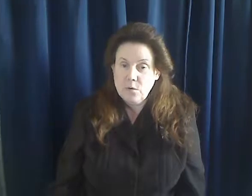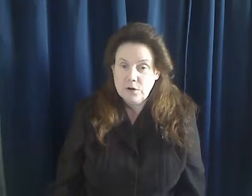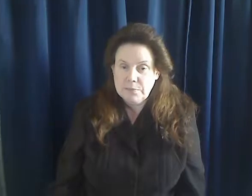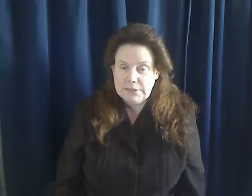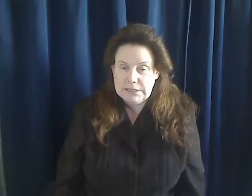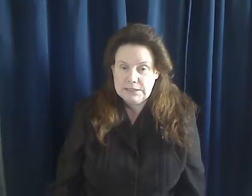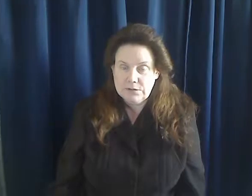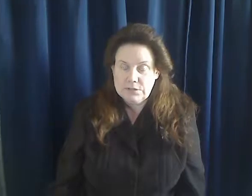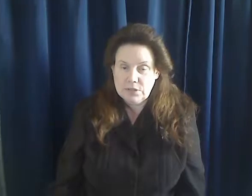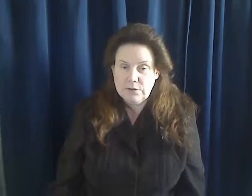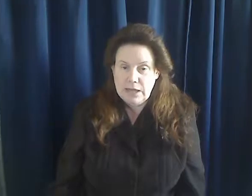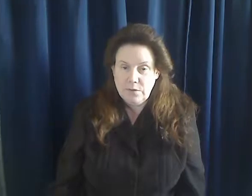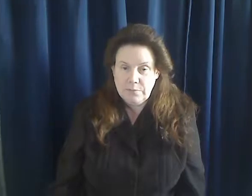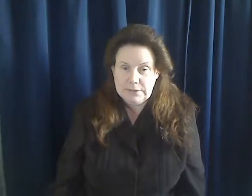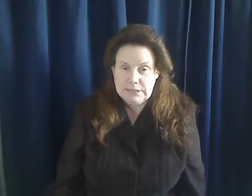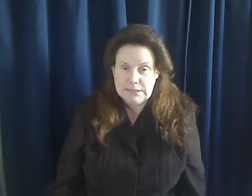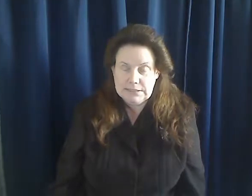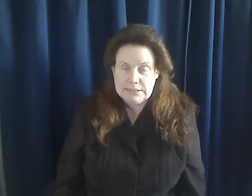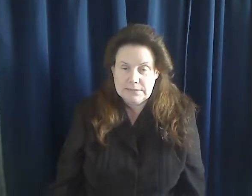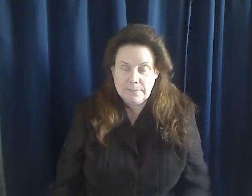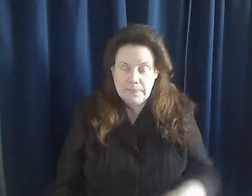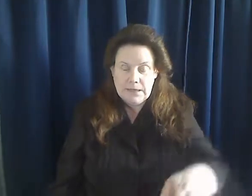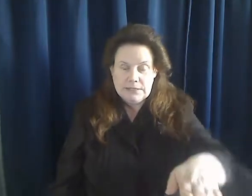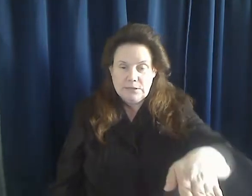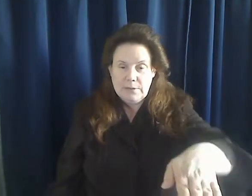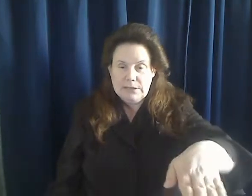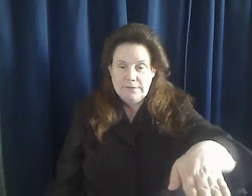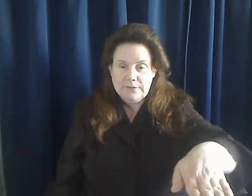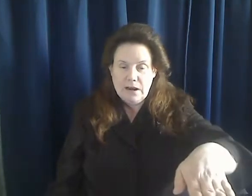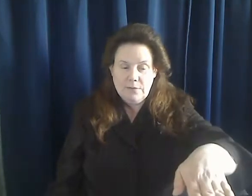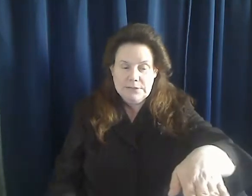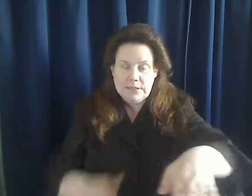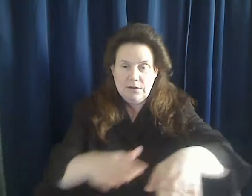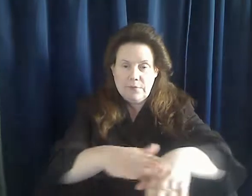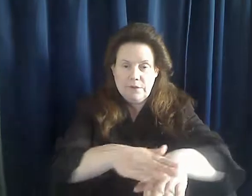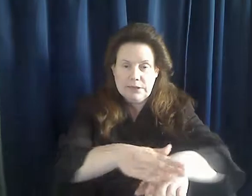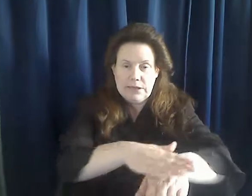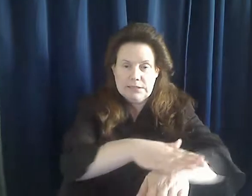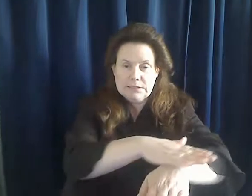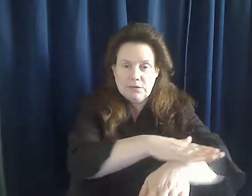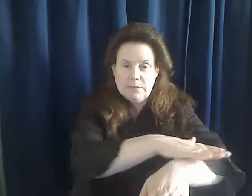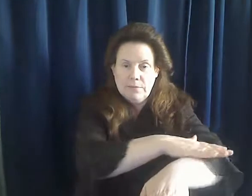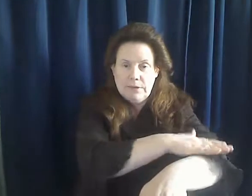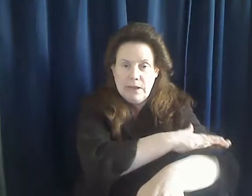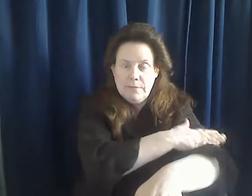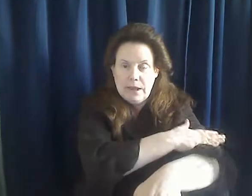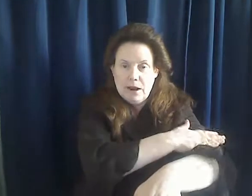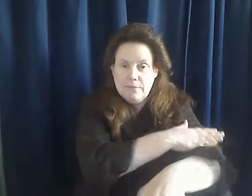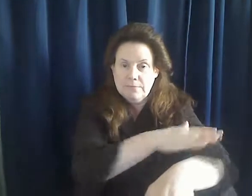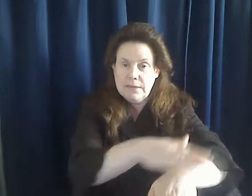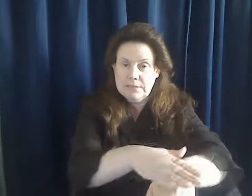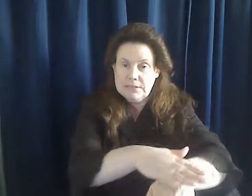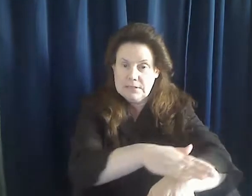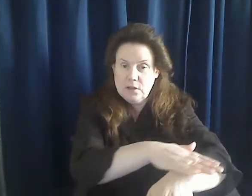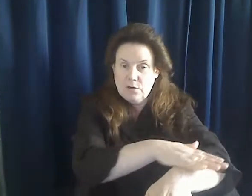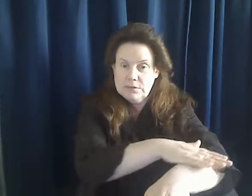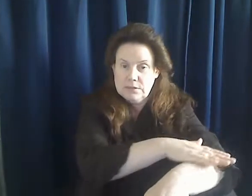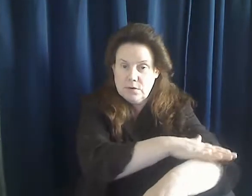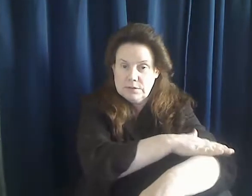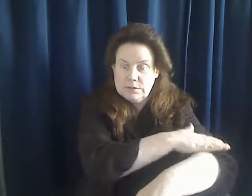slower please, or slow down please. So my left arm is out, my right hand is slowly moving up my arm. That means slow, slower, slow